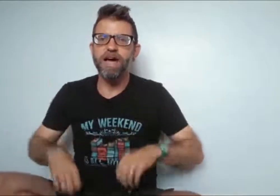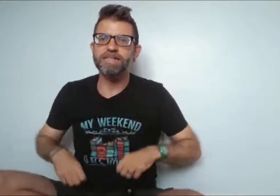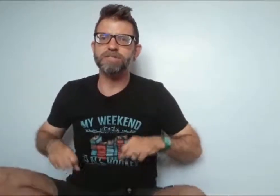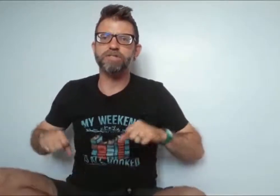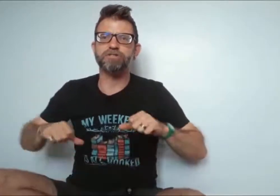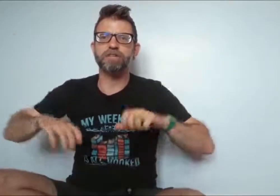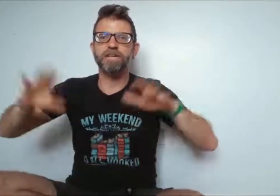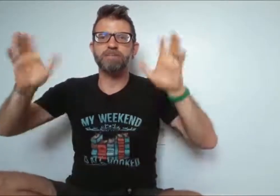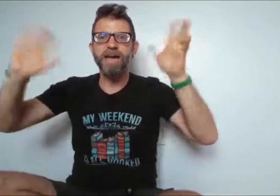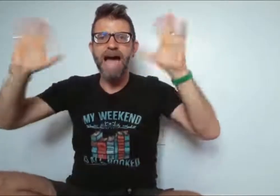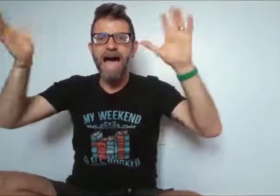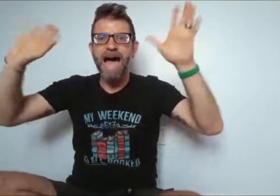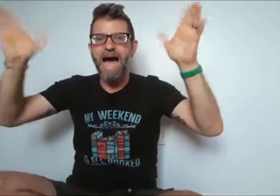hands and scream.